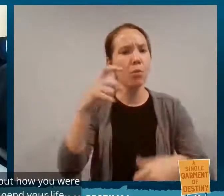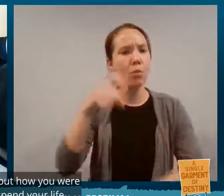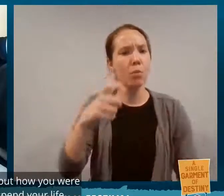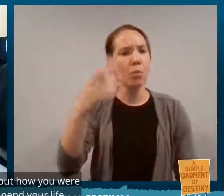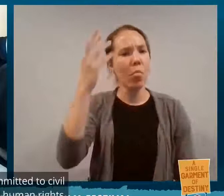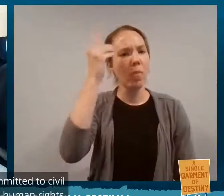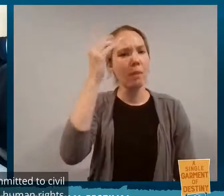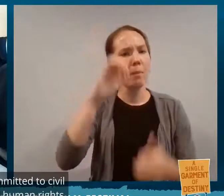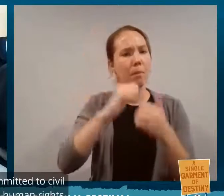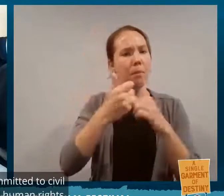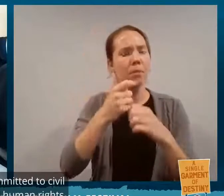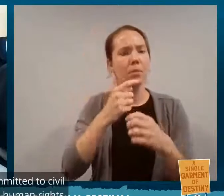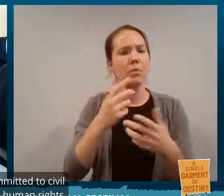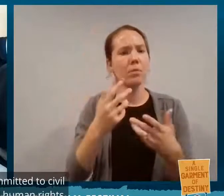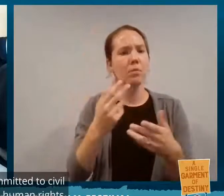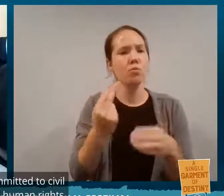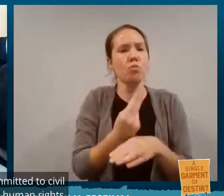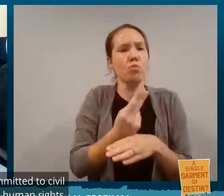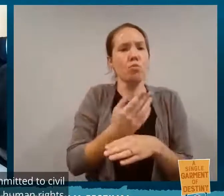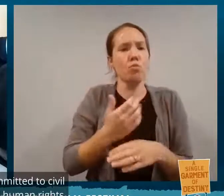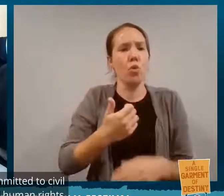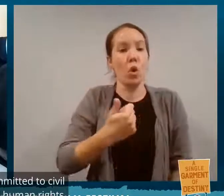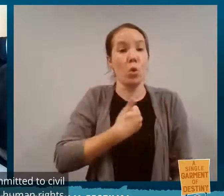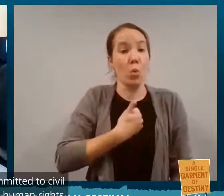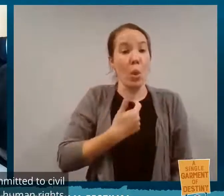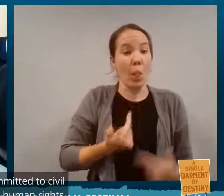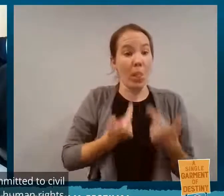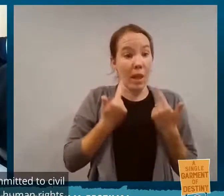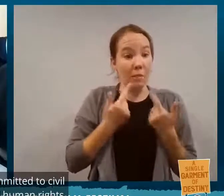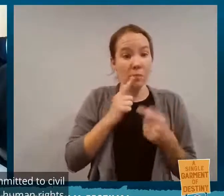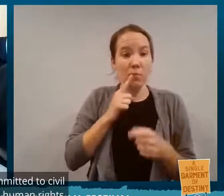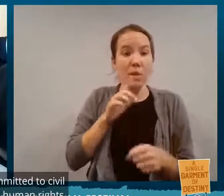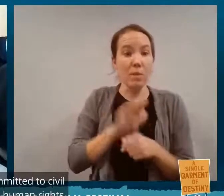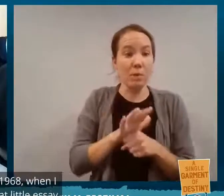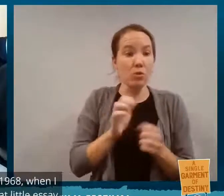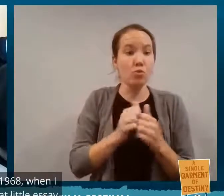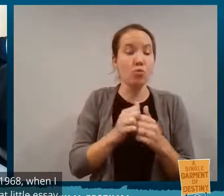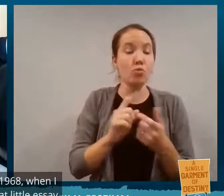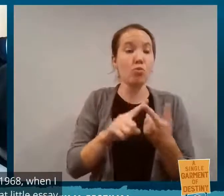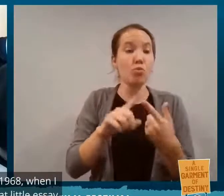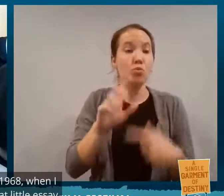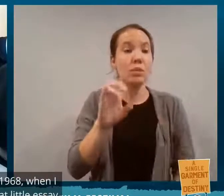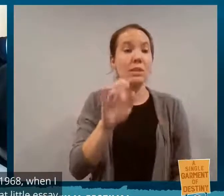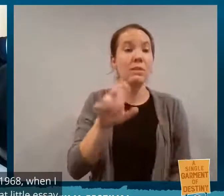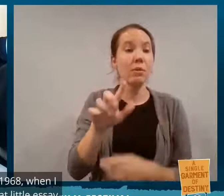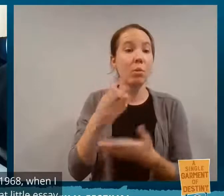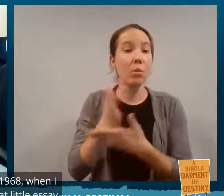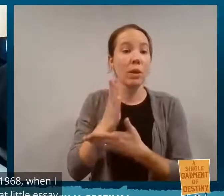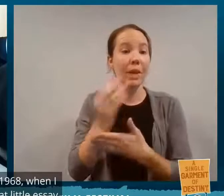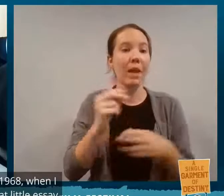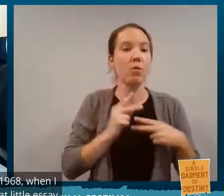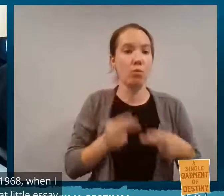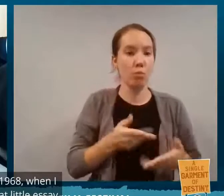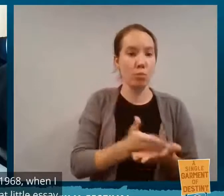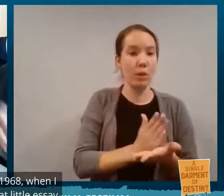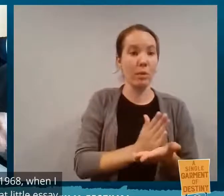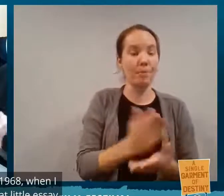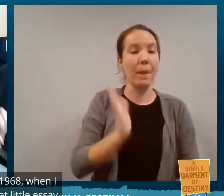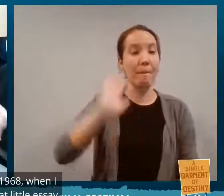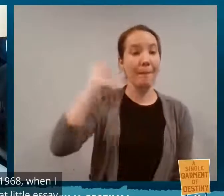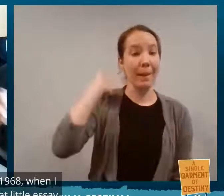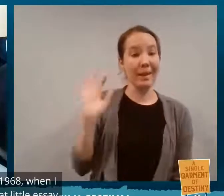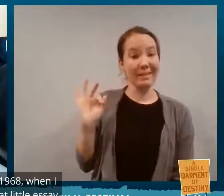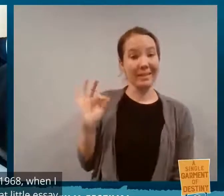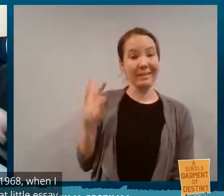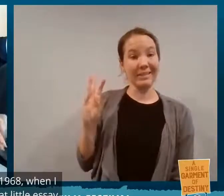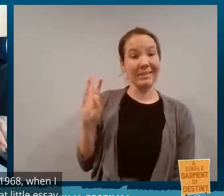your life being committed to civil rights and human rights. Now, in 1968, when